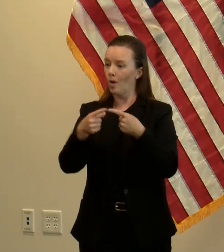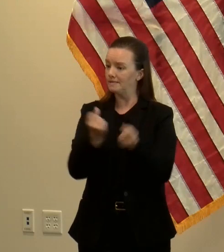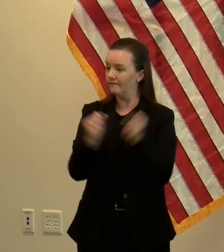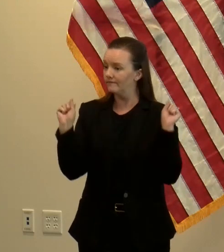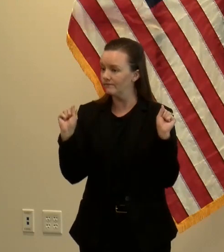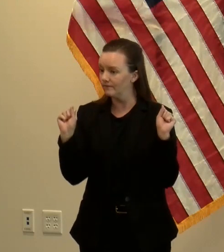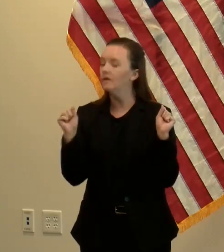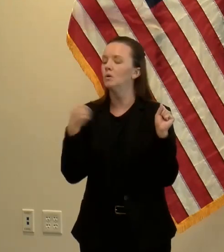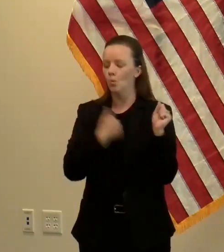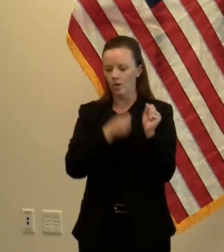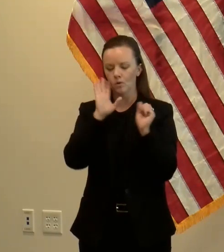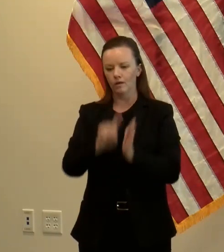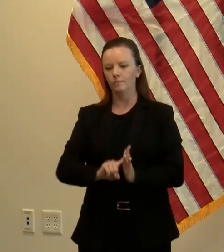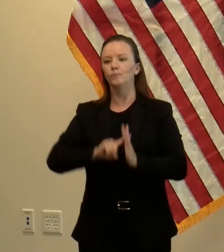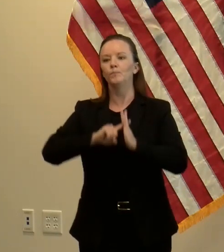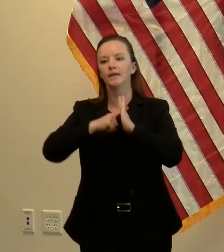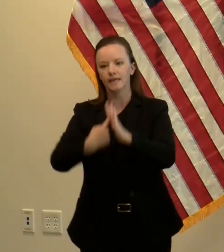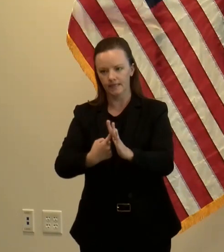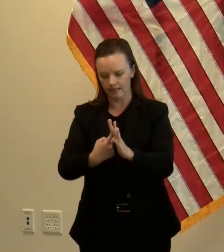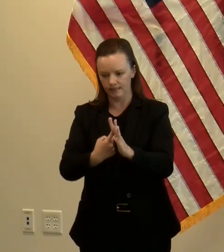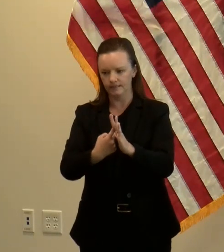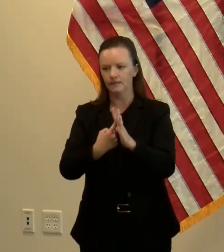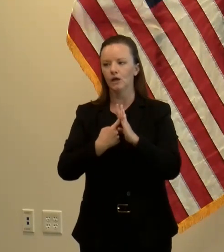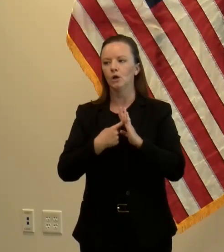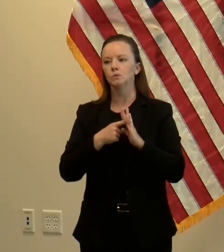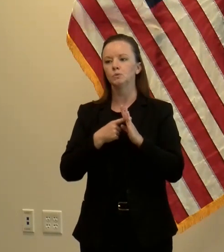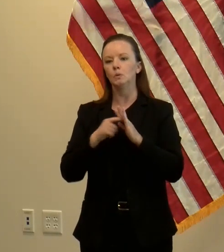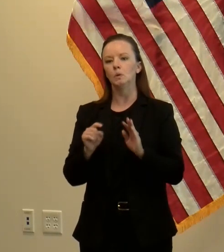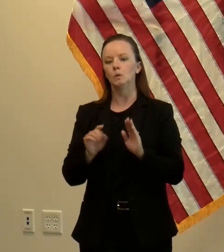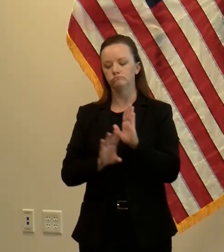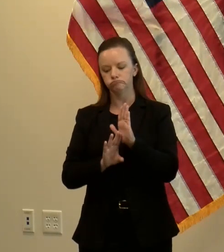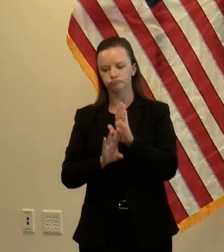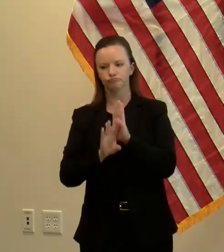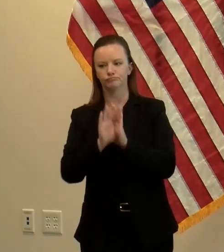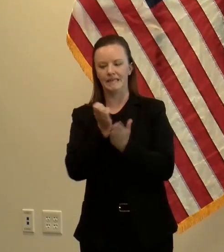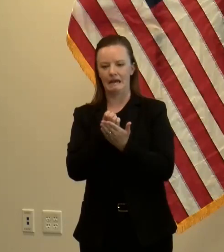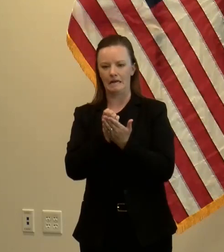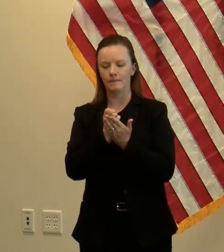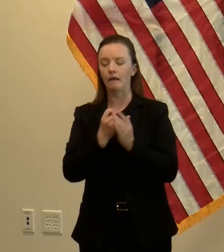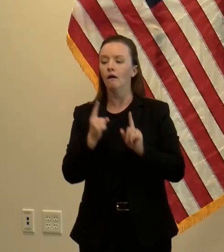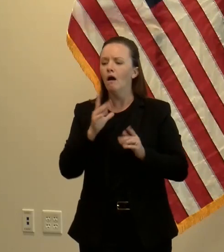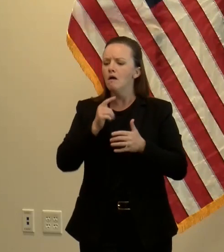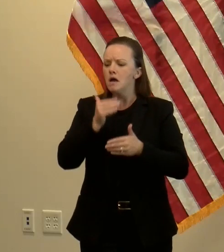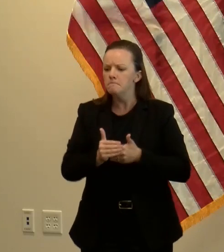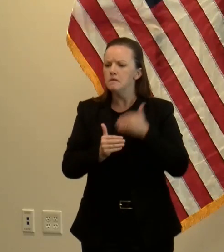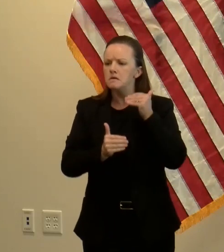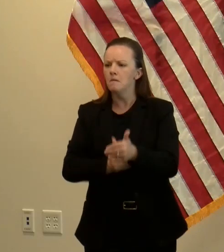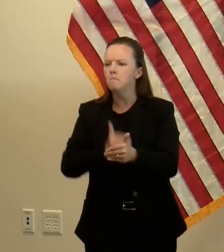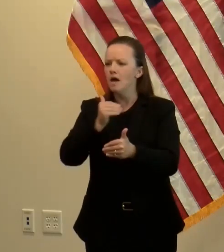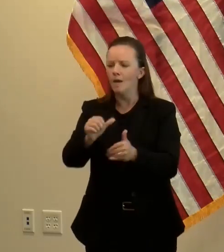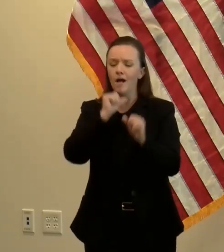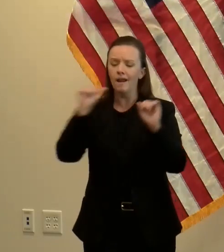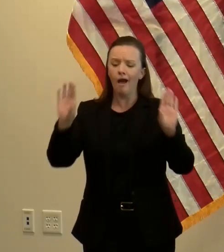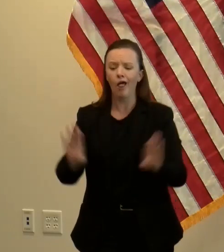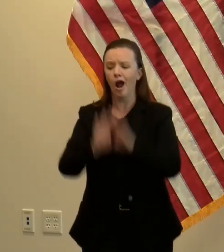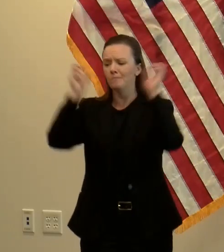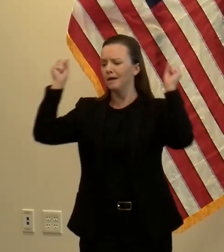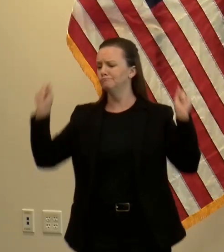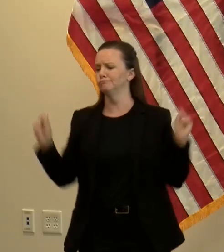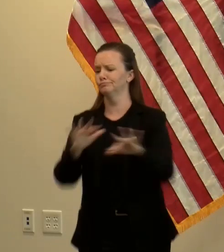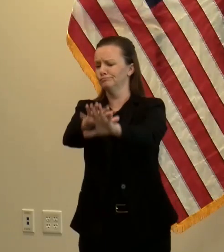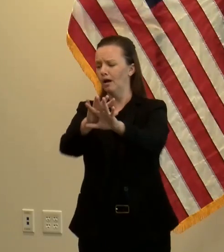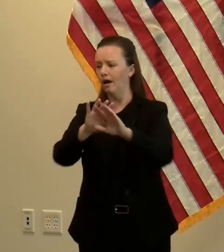will begin to re-energize our economy one step at a time. It's not like turning off a